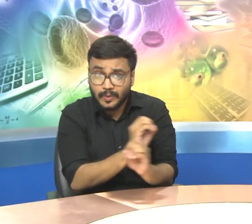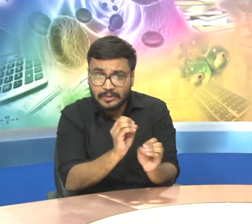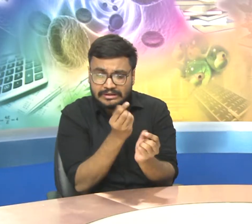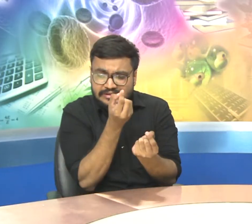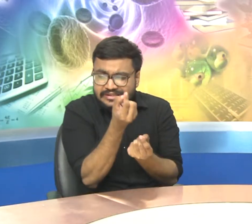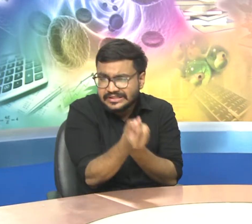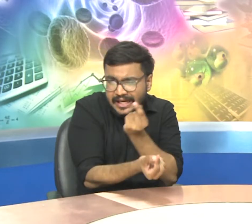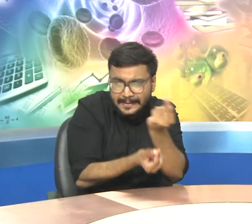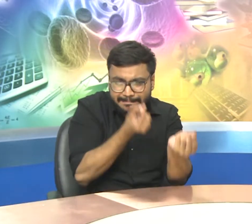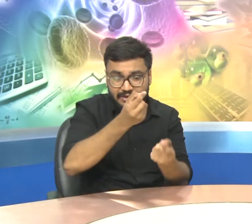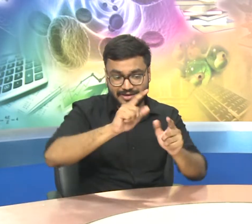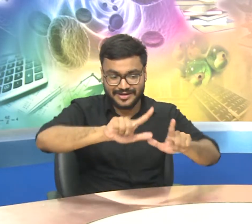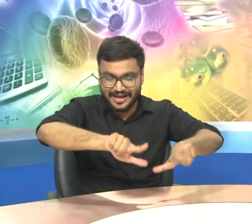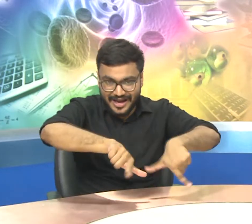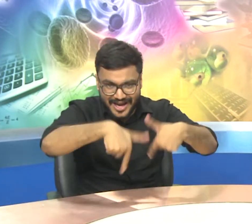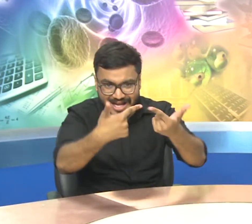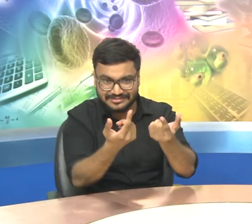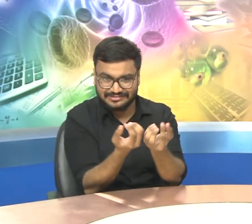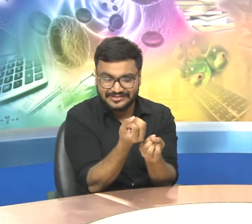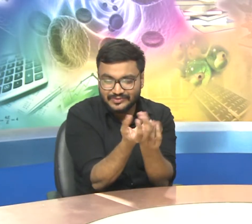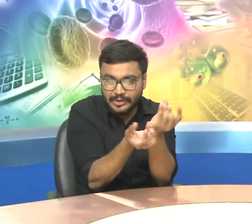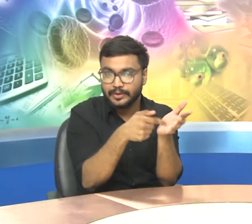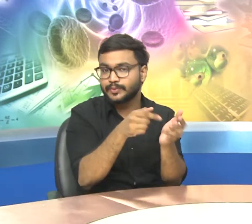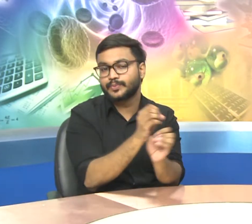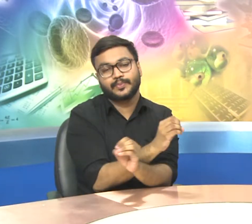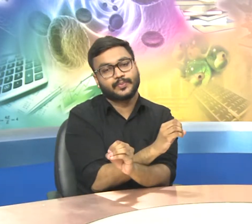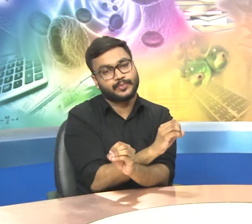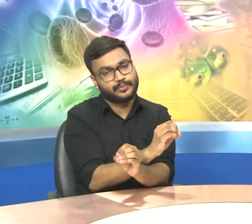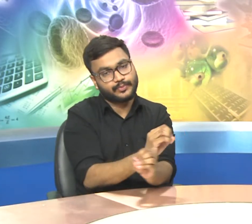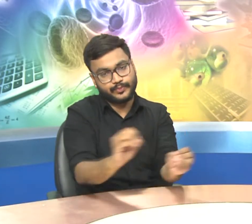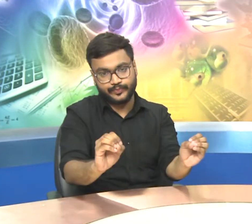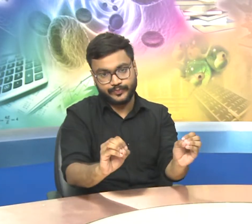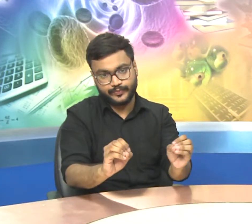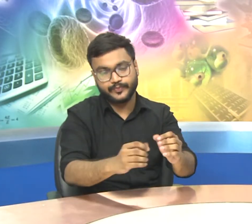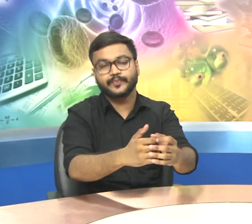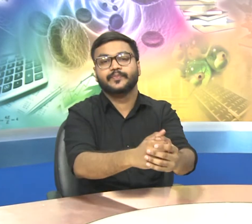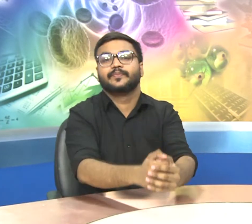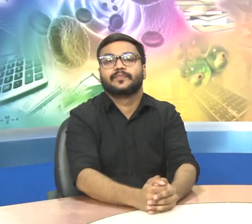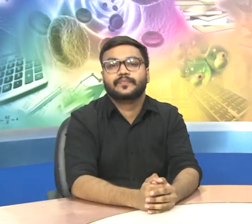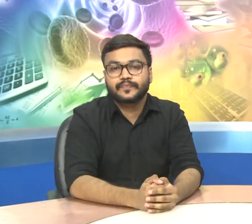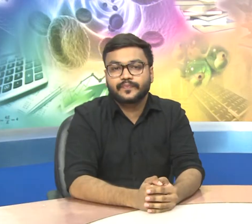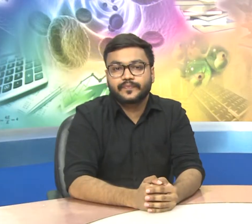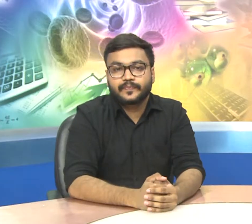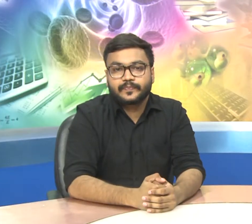no sunlight reaches and photosynthesis cannot occur.